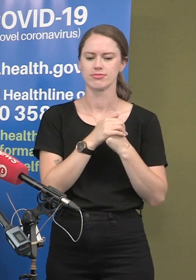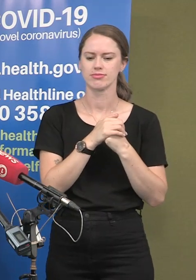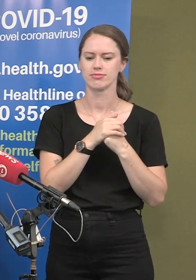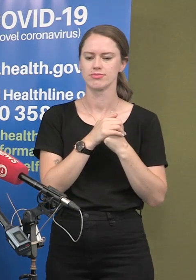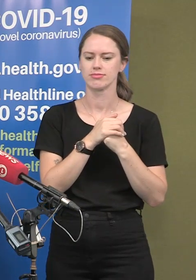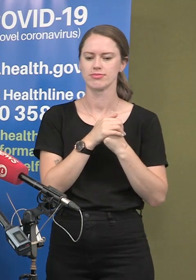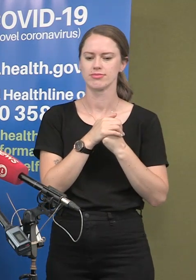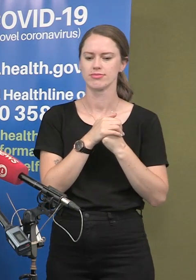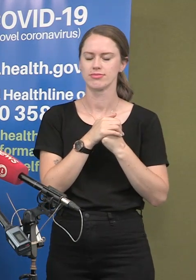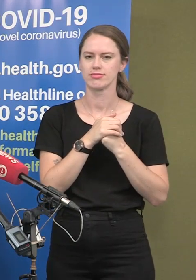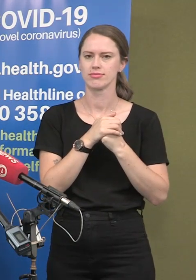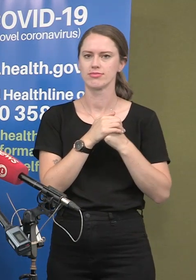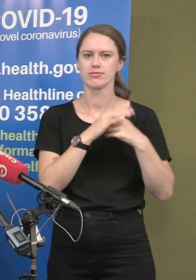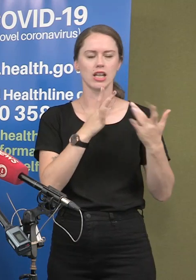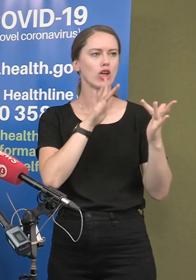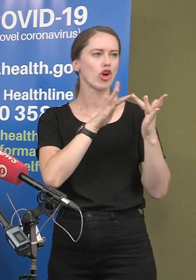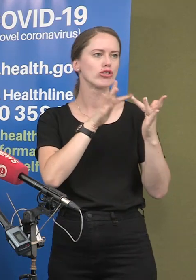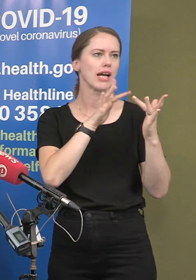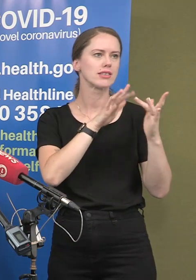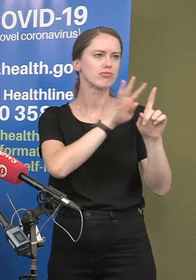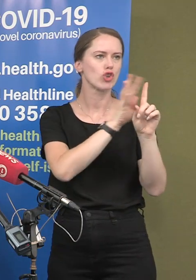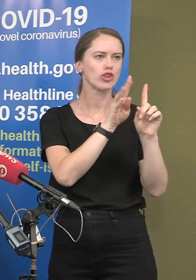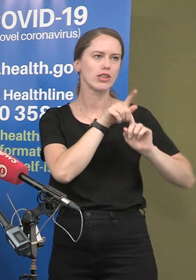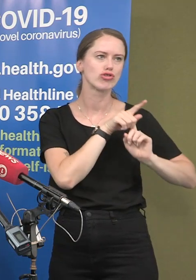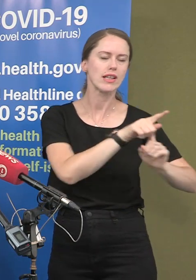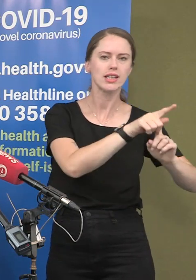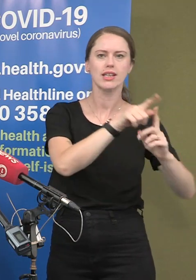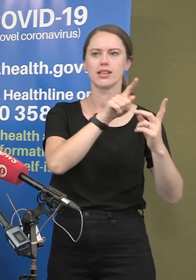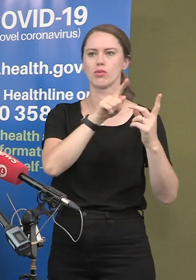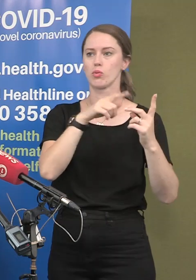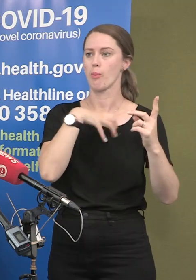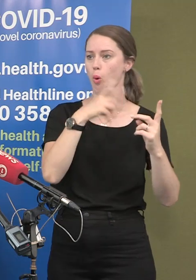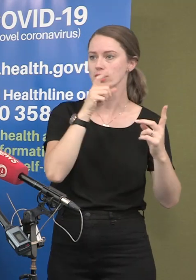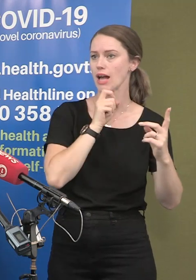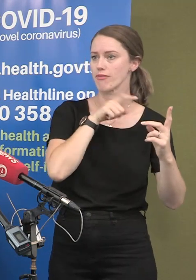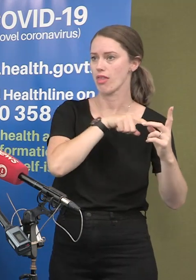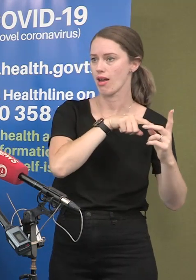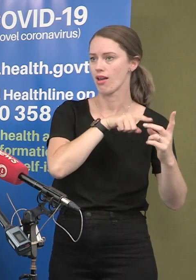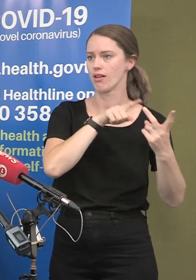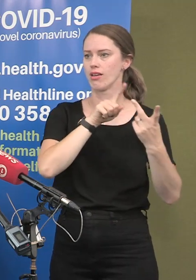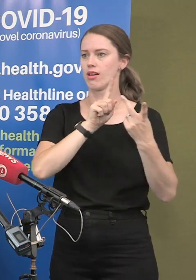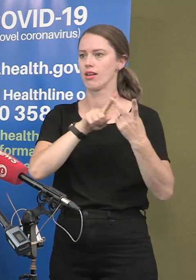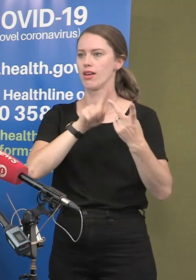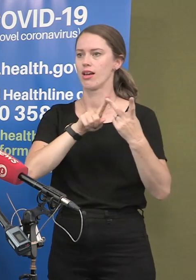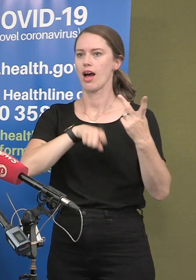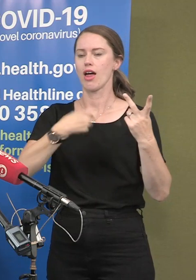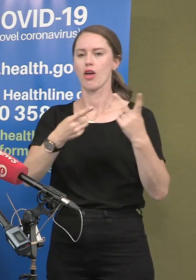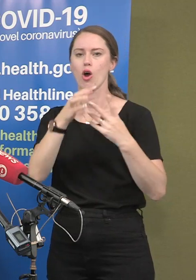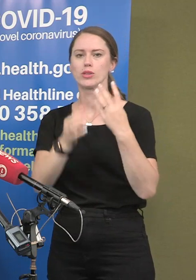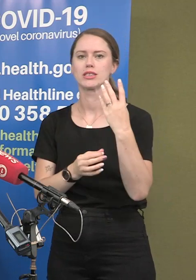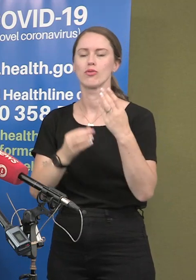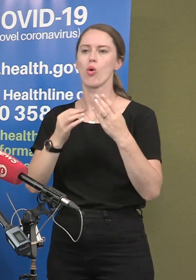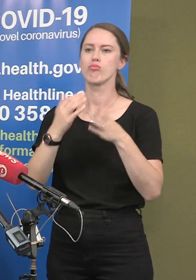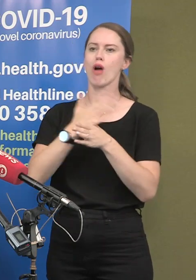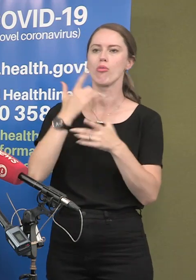the contact tracing, through having more people able to do that, through what options we've got in primary care,